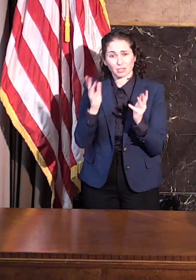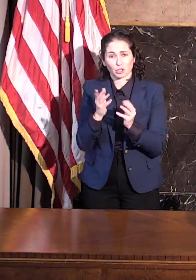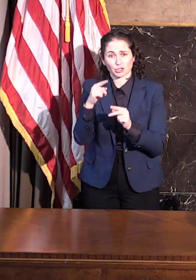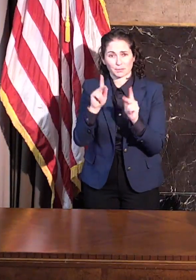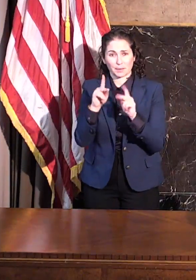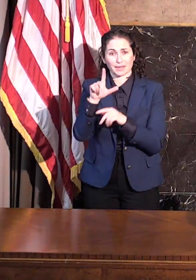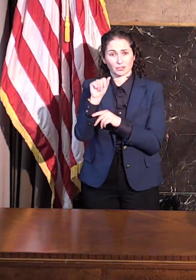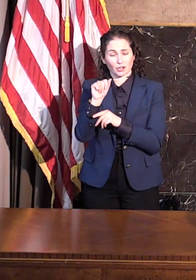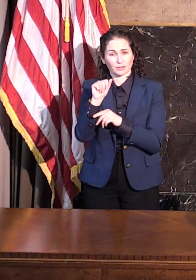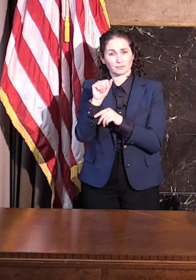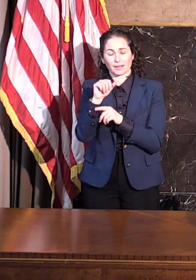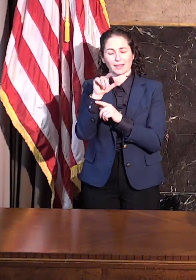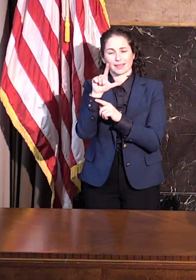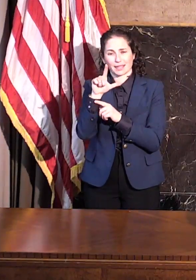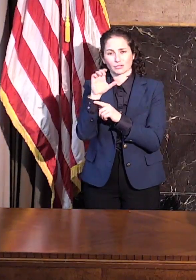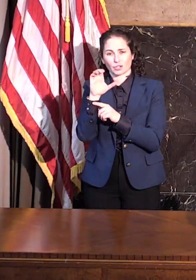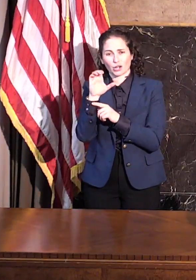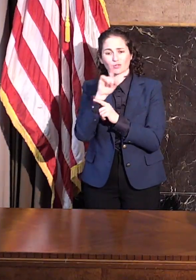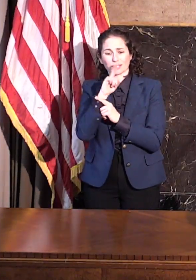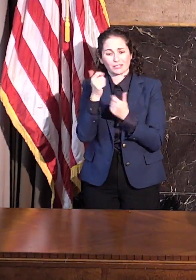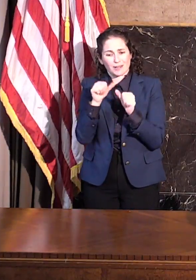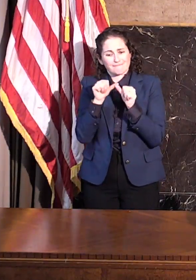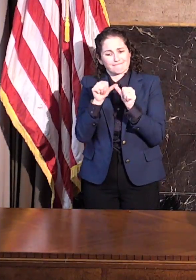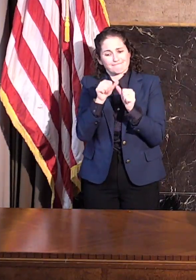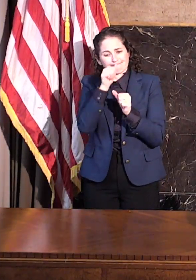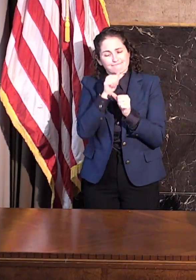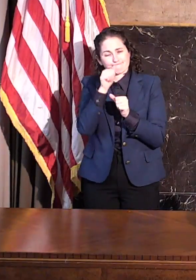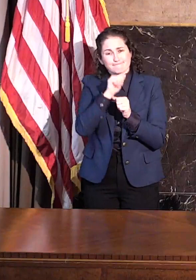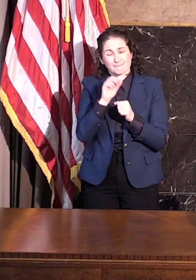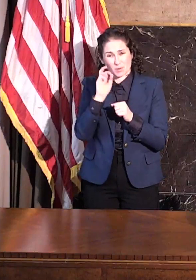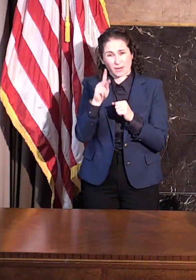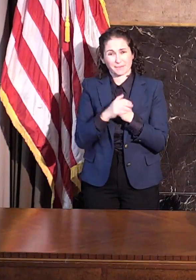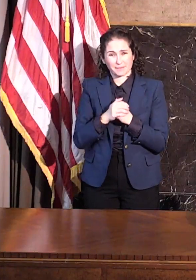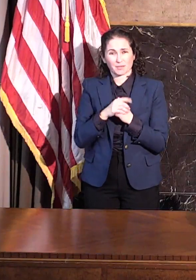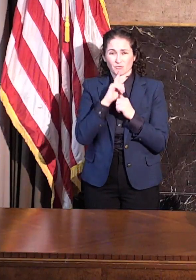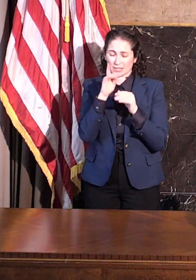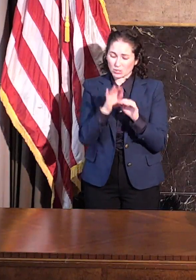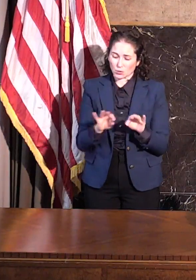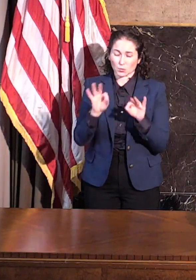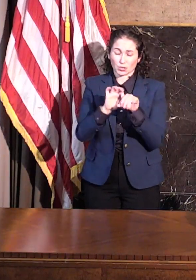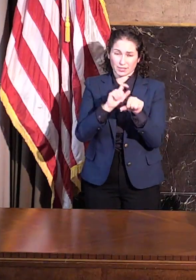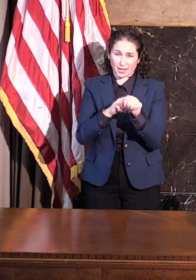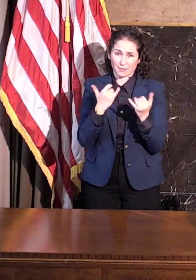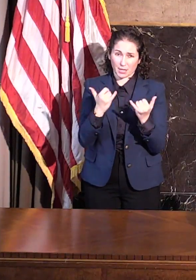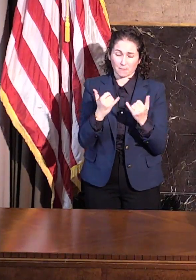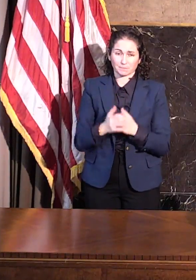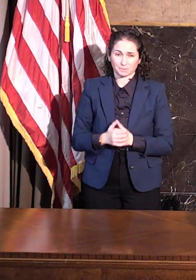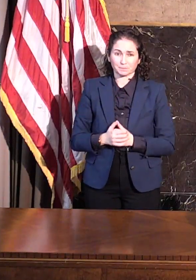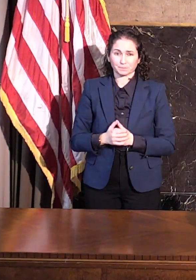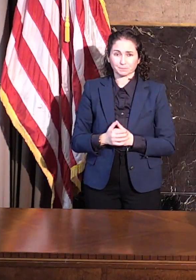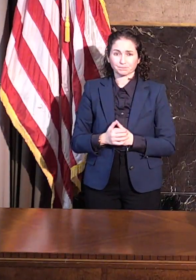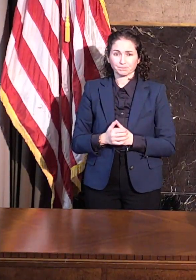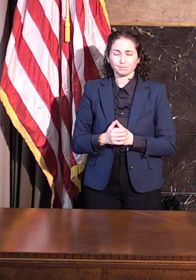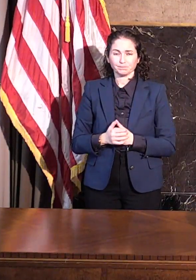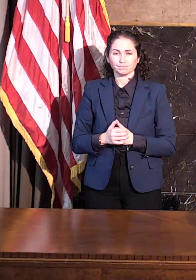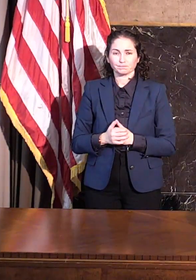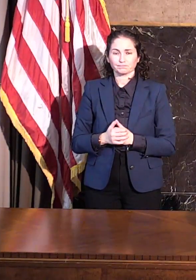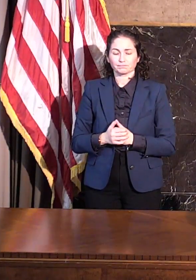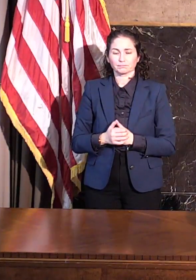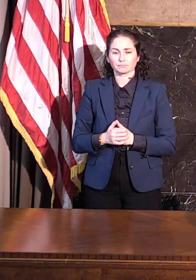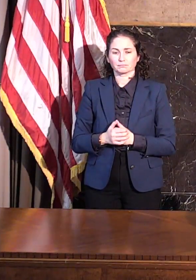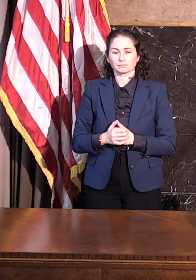very closely the Lake Charles area. We have directed additional resources that way, some more vaccination strike teams, really trying to get